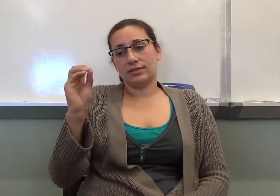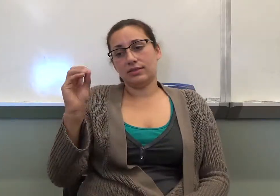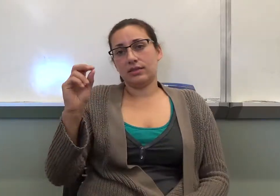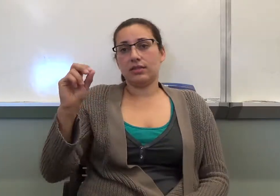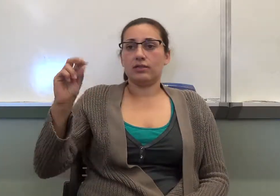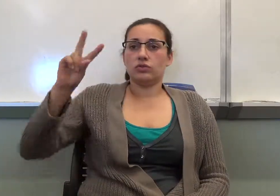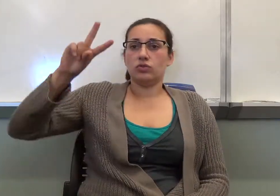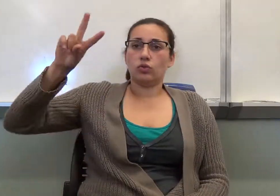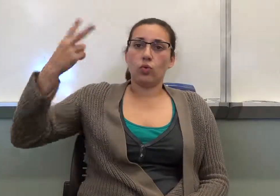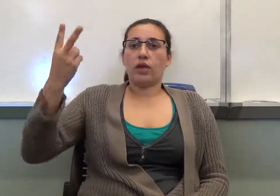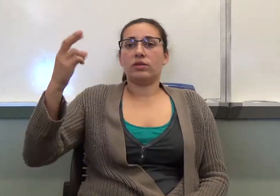centimeters.